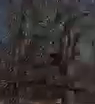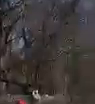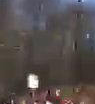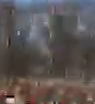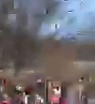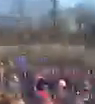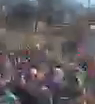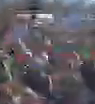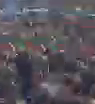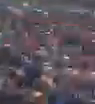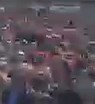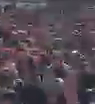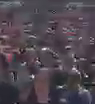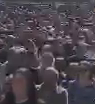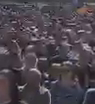that we